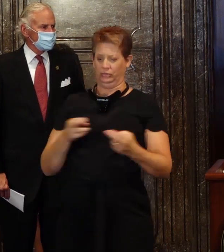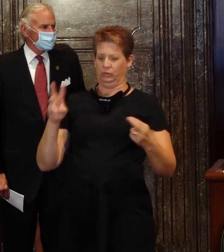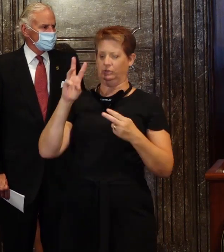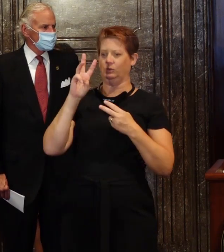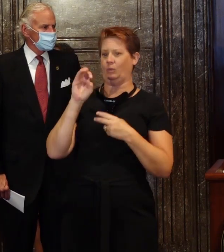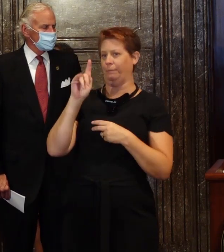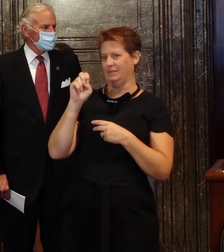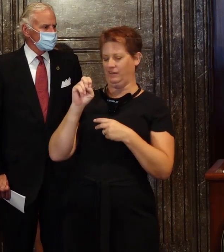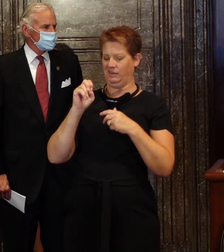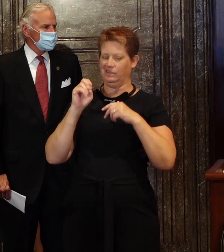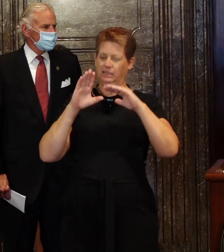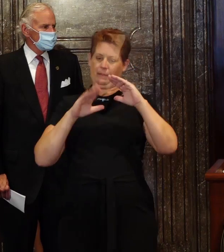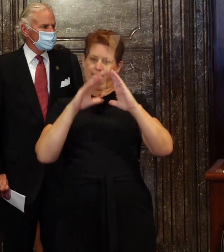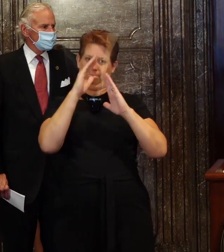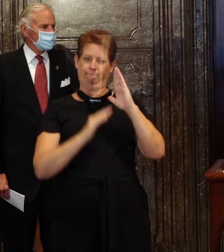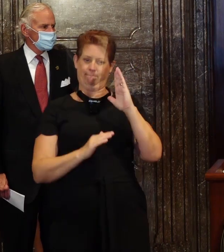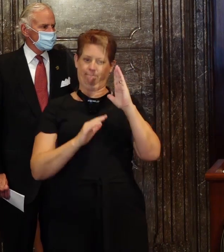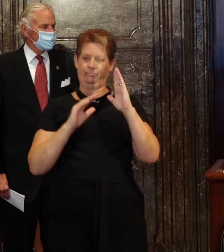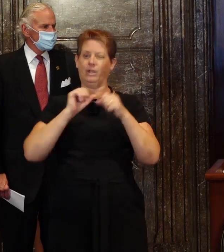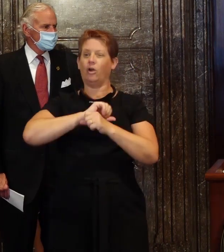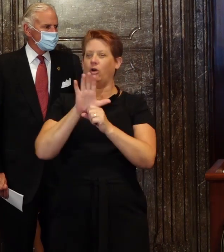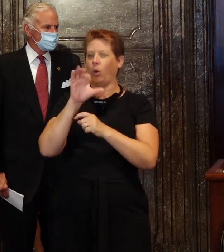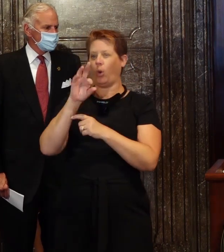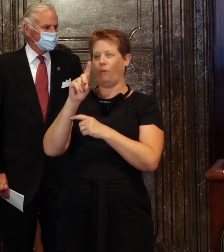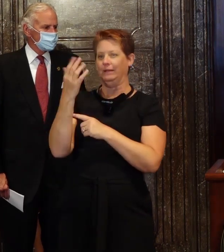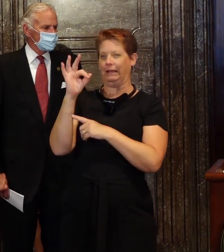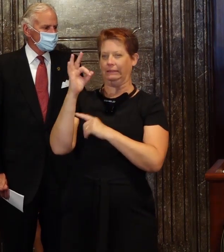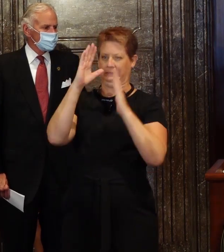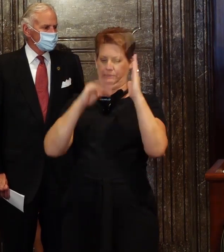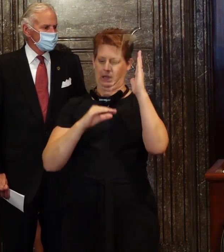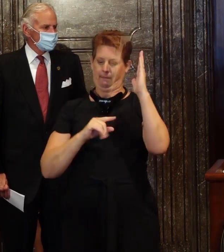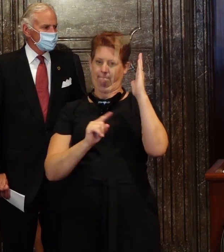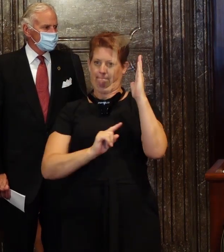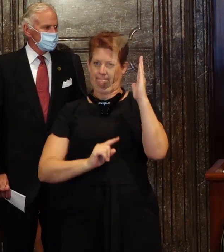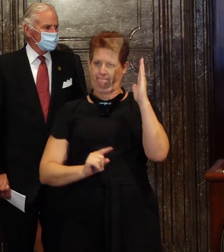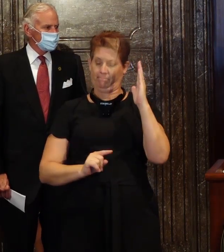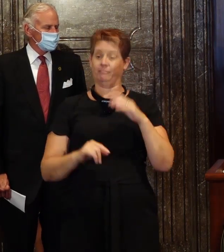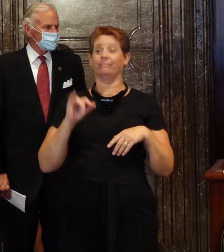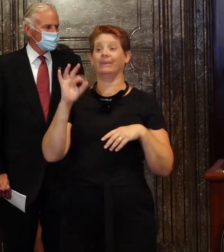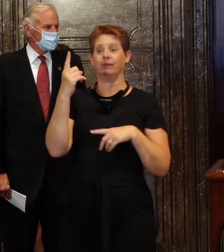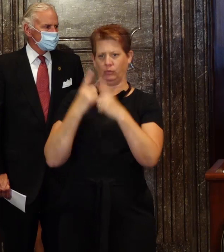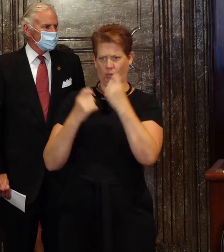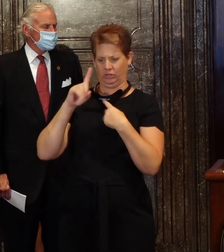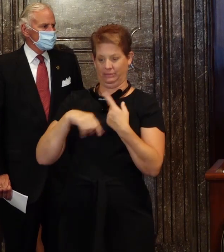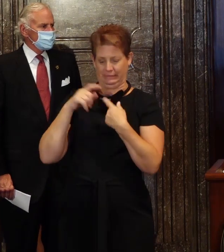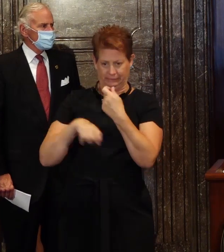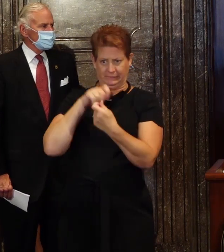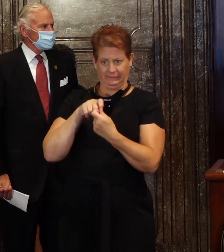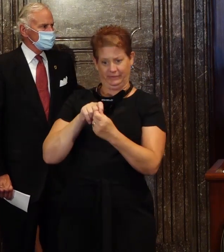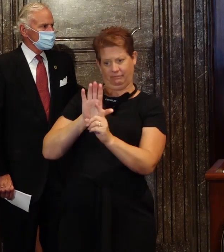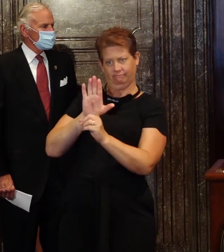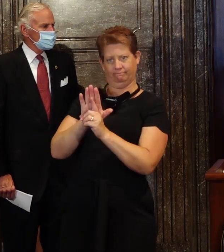is accessible toward the bottom of the main COVID-19 landing page. Questions about a facility's current